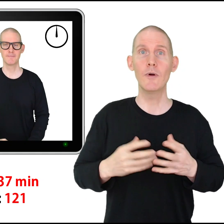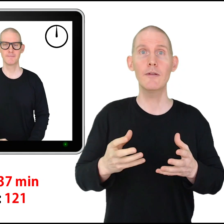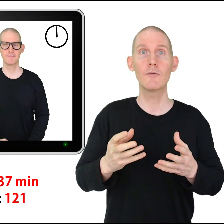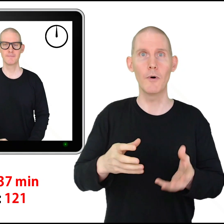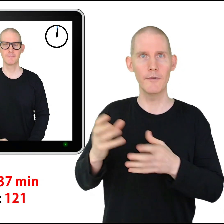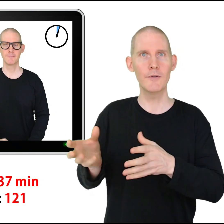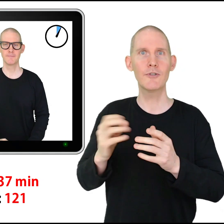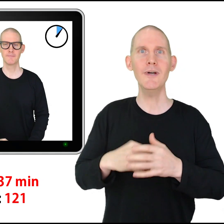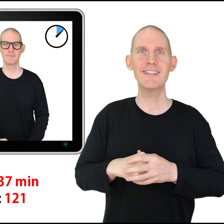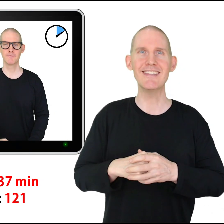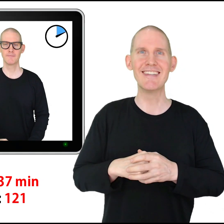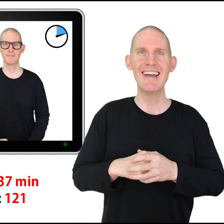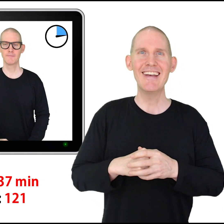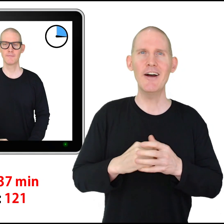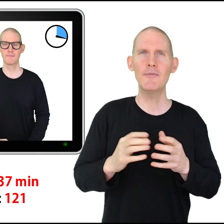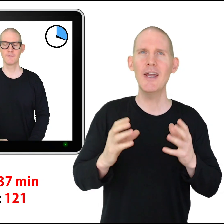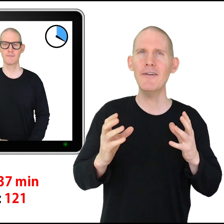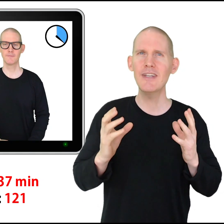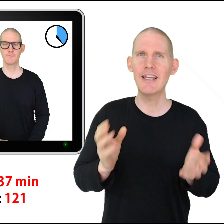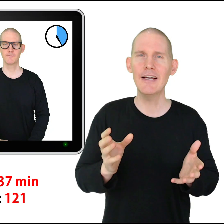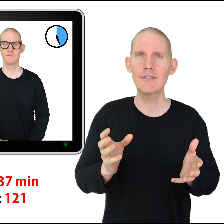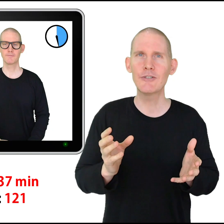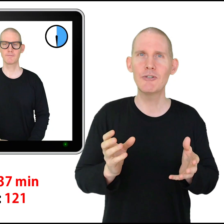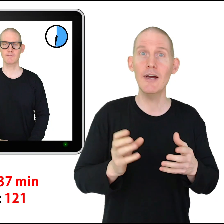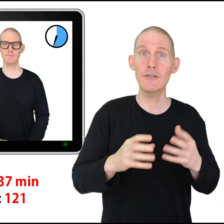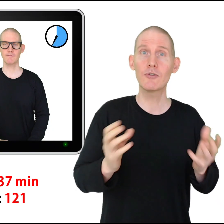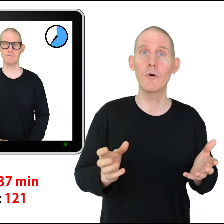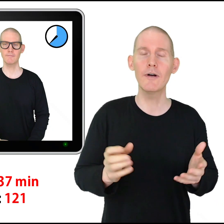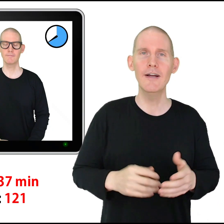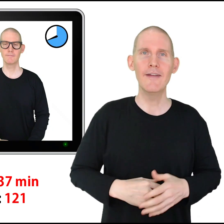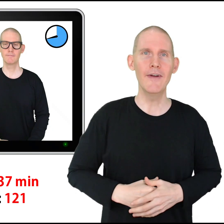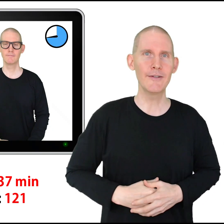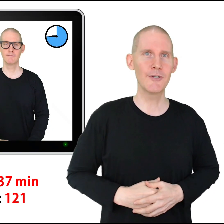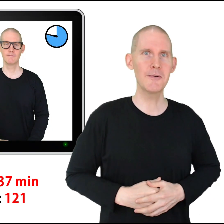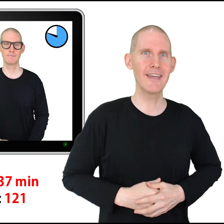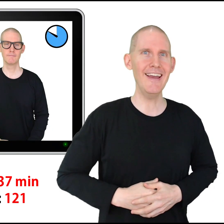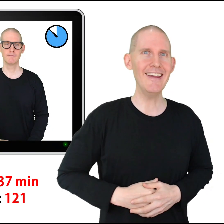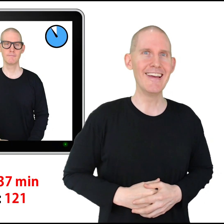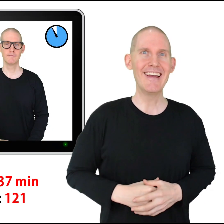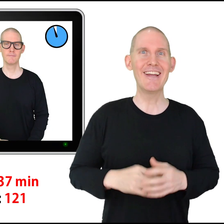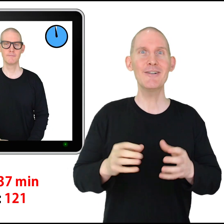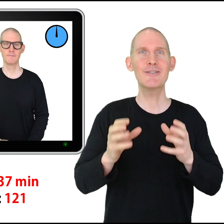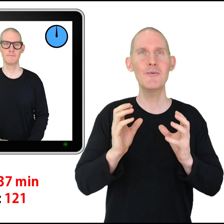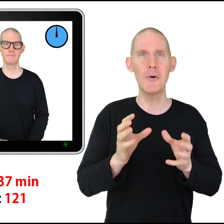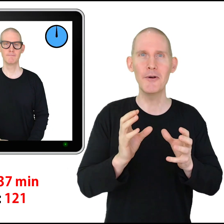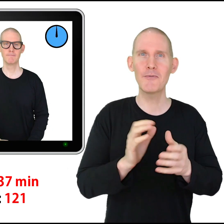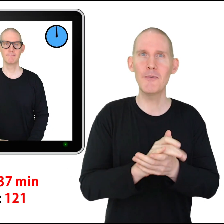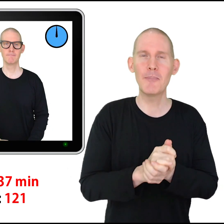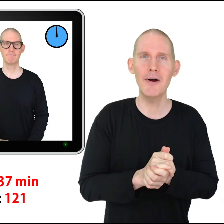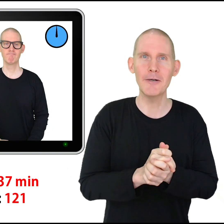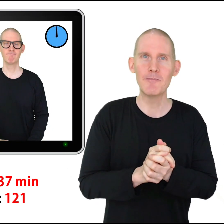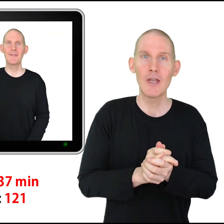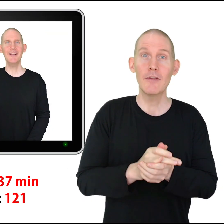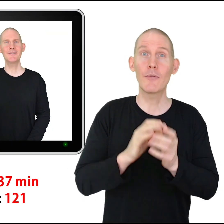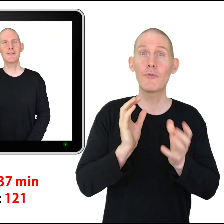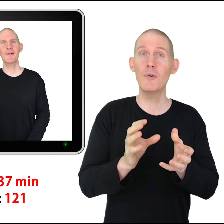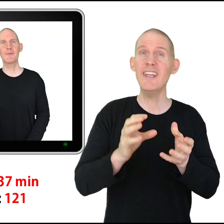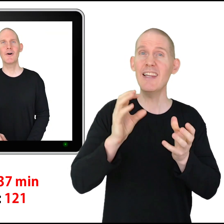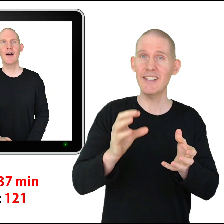with one of the choices. Now, if you have to guess because you're not sure, that's okay. Here's the wonderful part. The 3 lessons